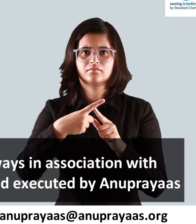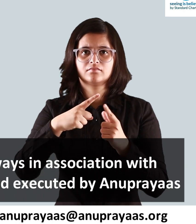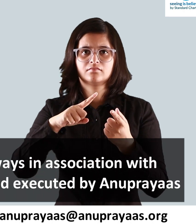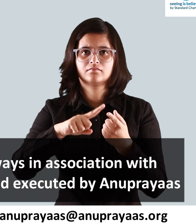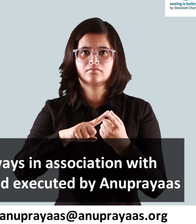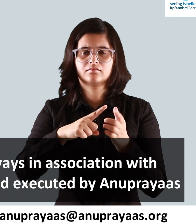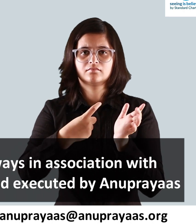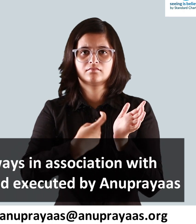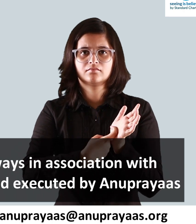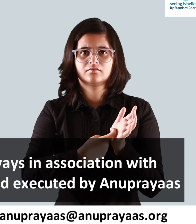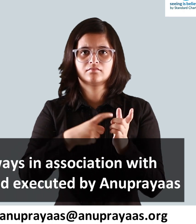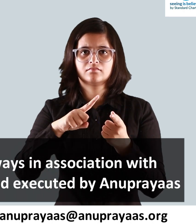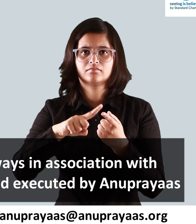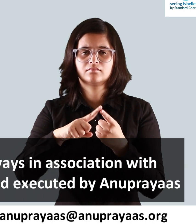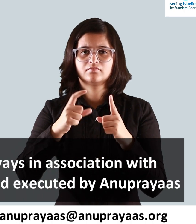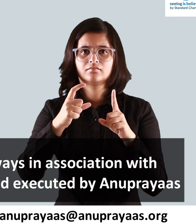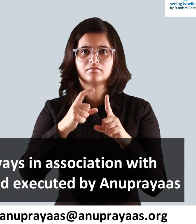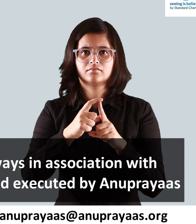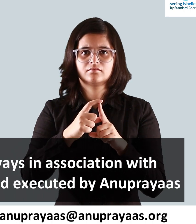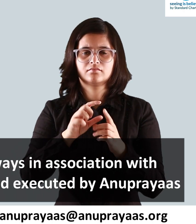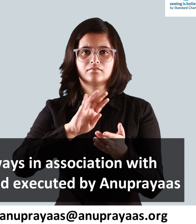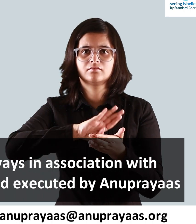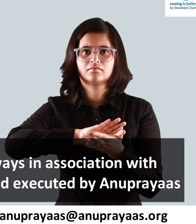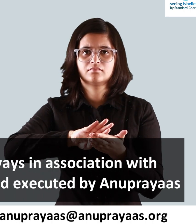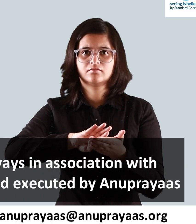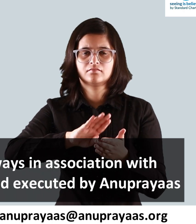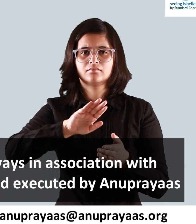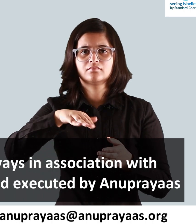And Project Do Anuprayaas.